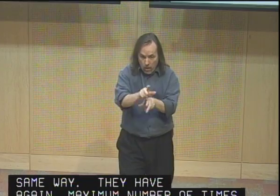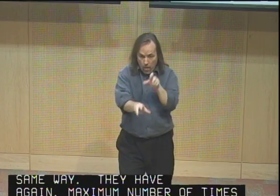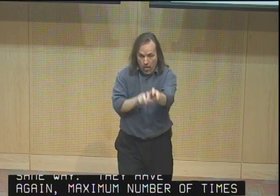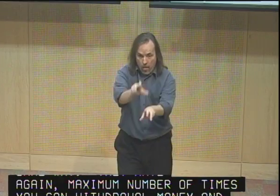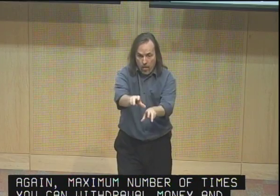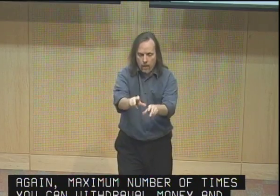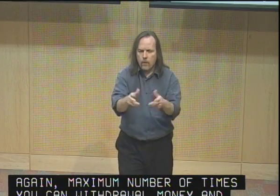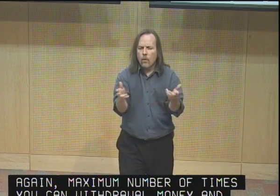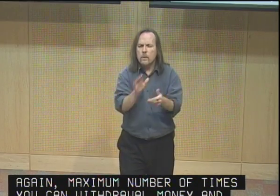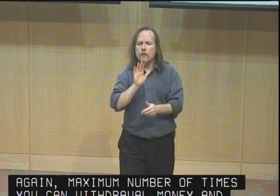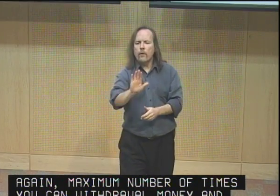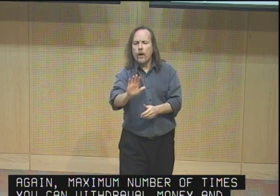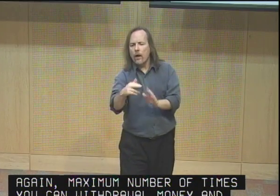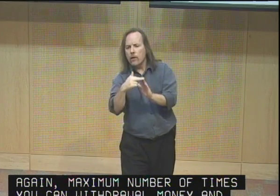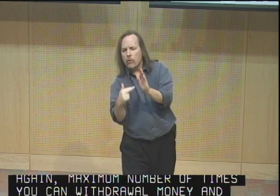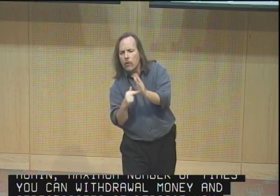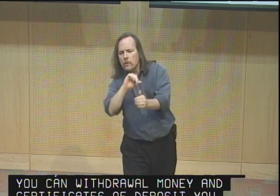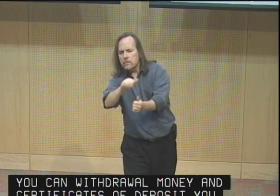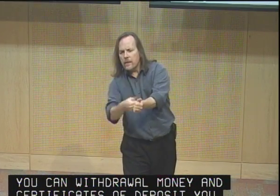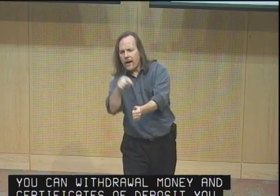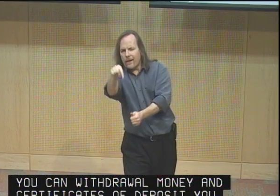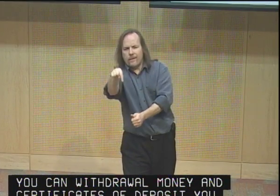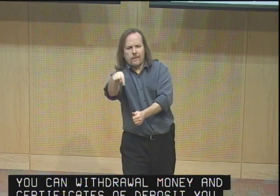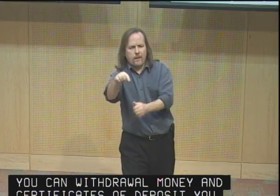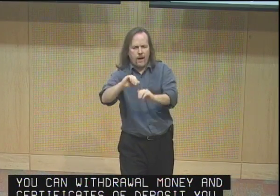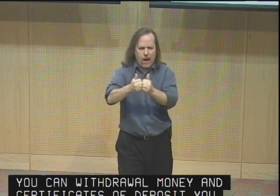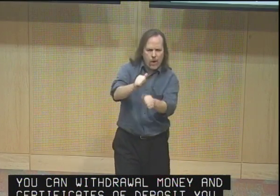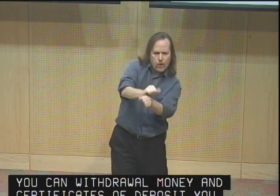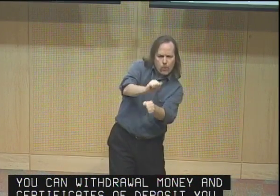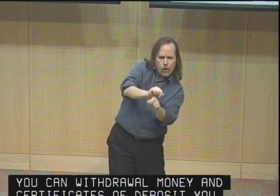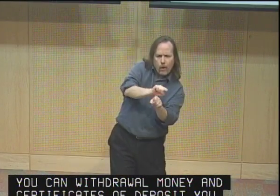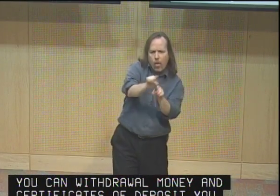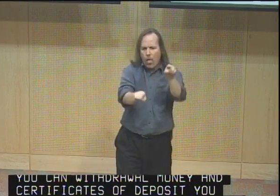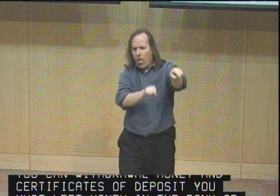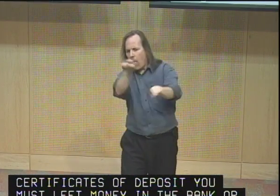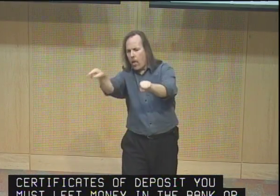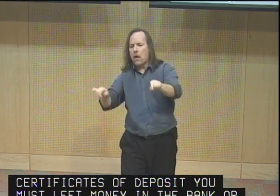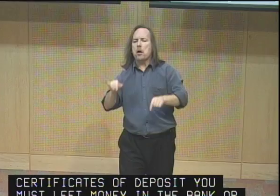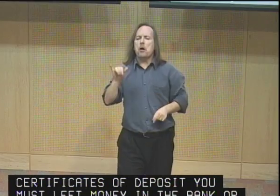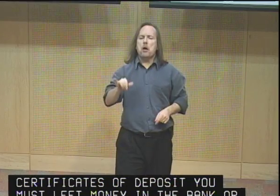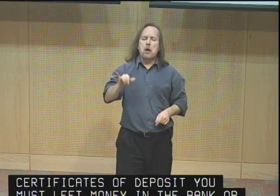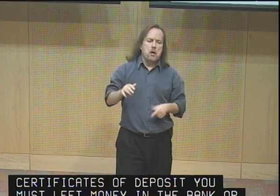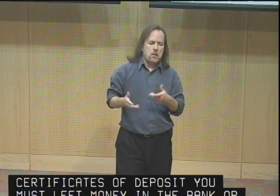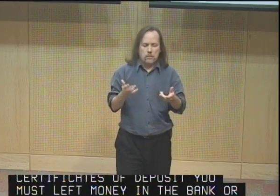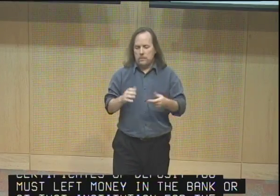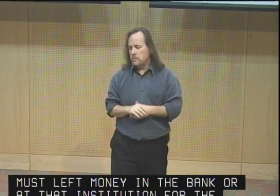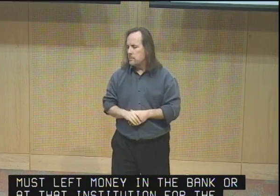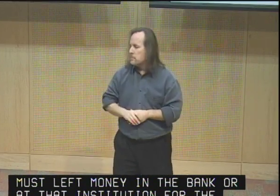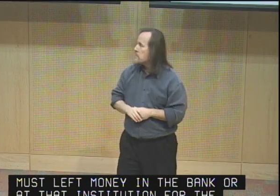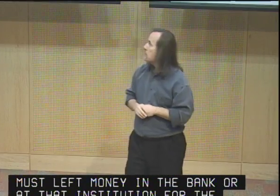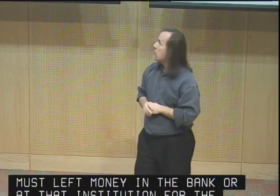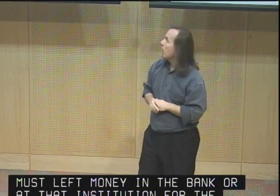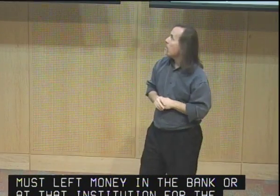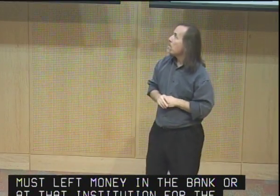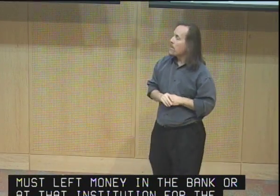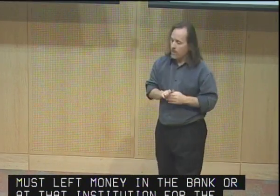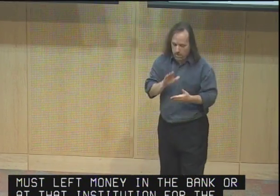institution for the entire length of the age of the certificate of deposit. It could be 3 months up to 18 months.